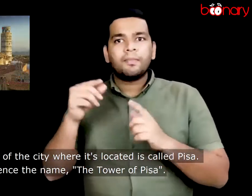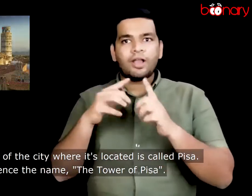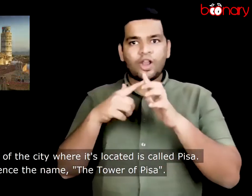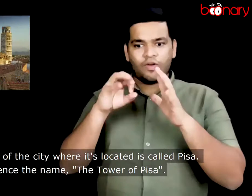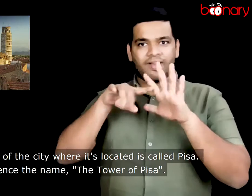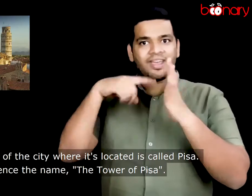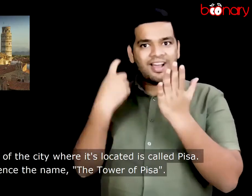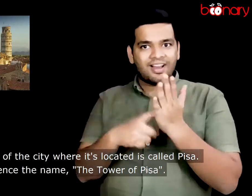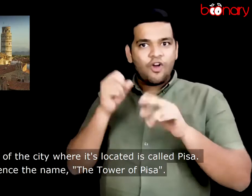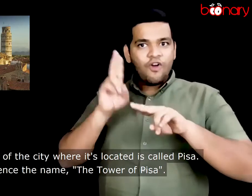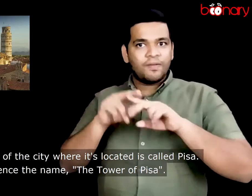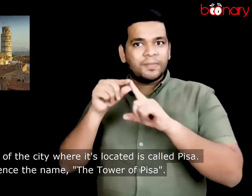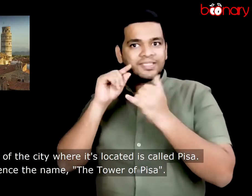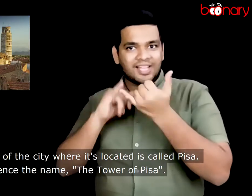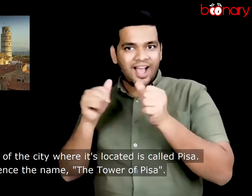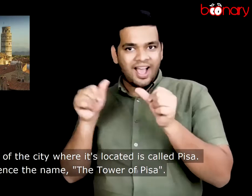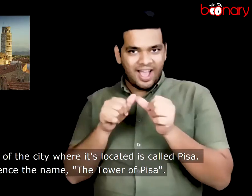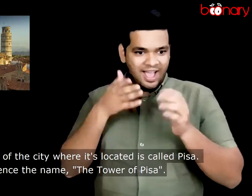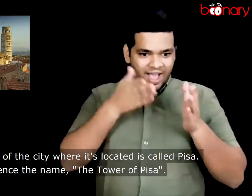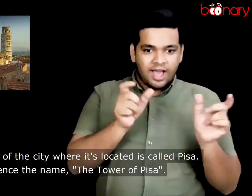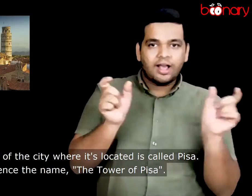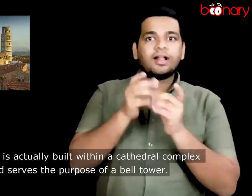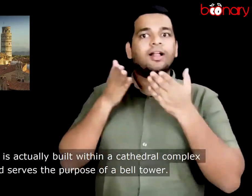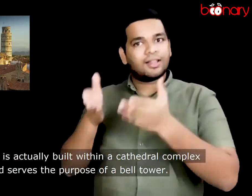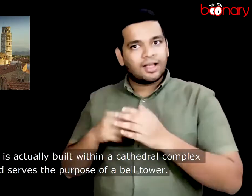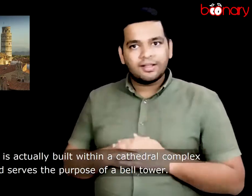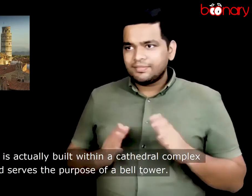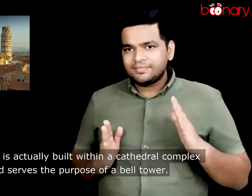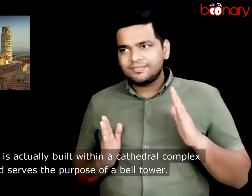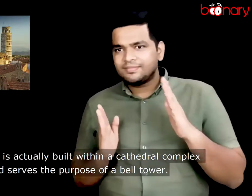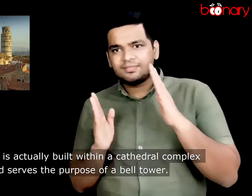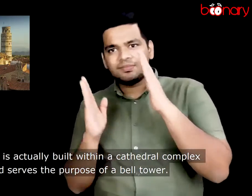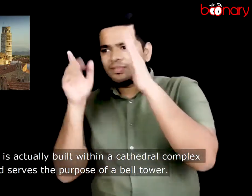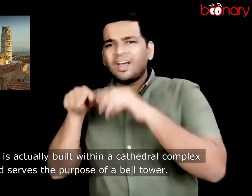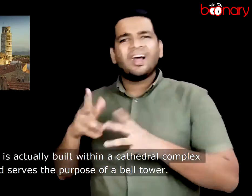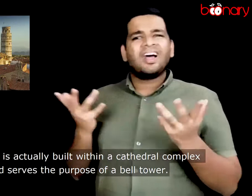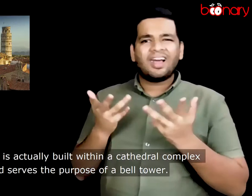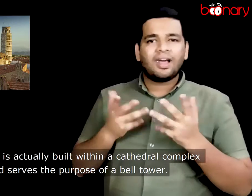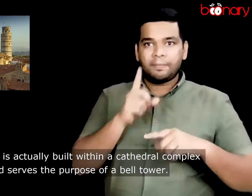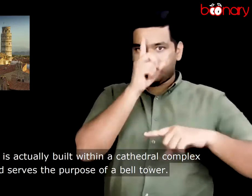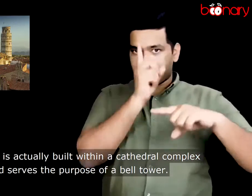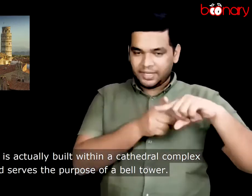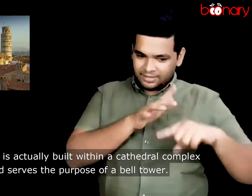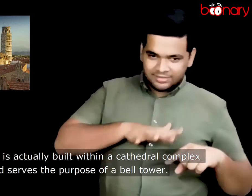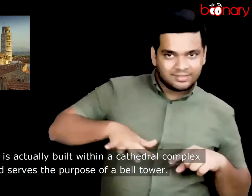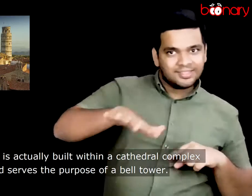the name the Tower of Pisa. This tower is actually built within a cathedral